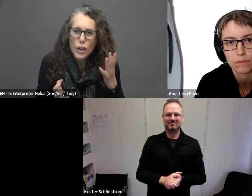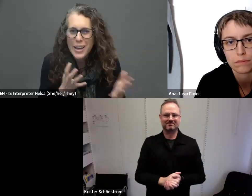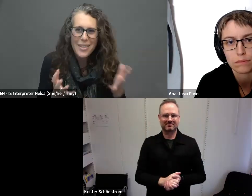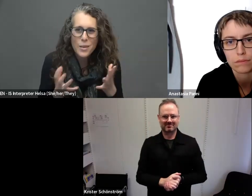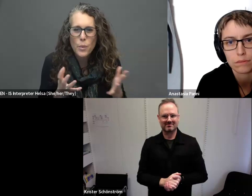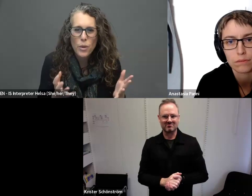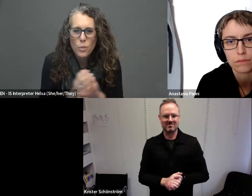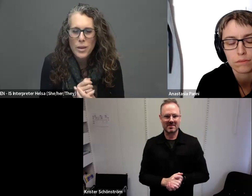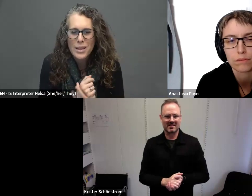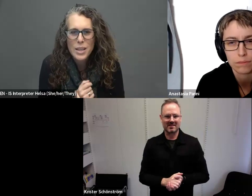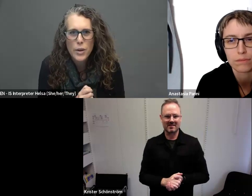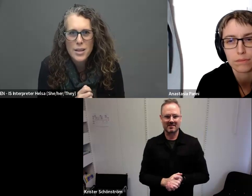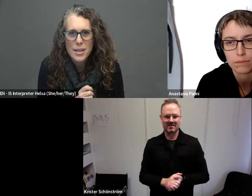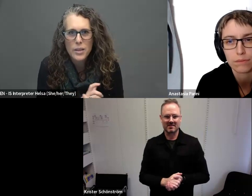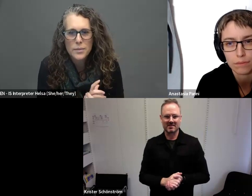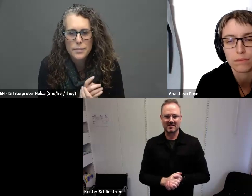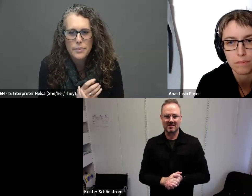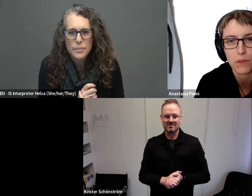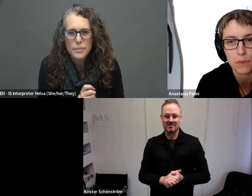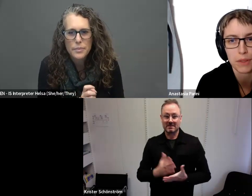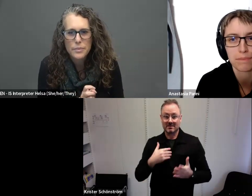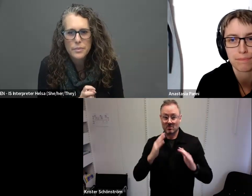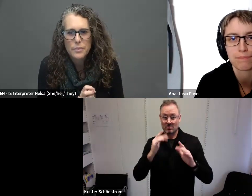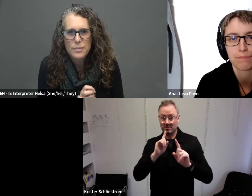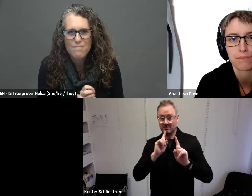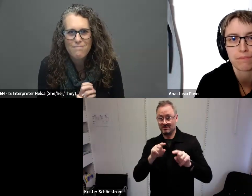when looking at when considering the scale.